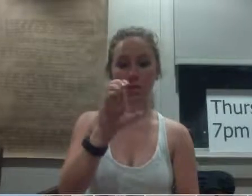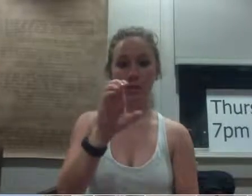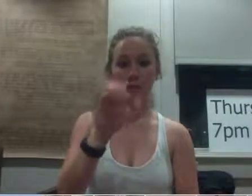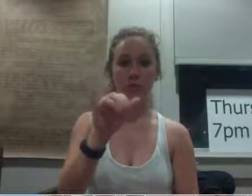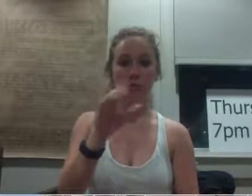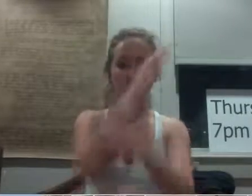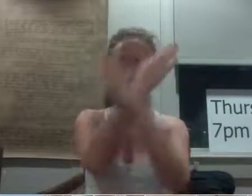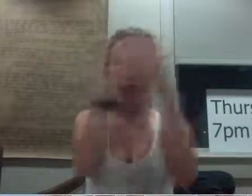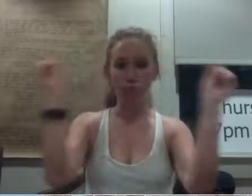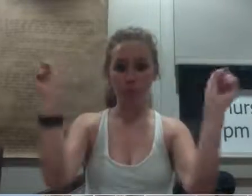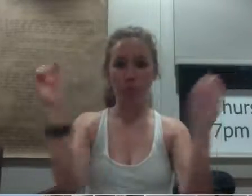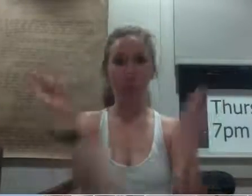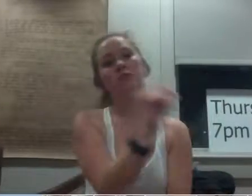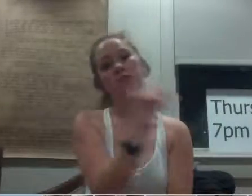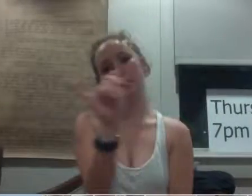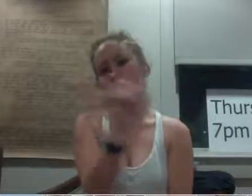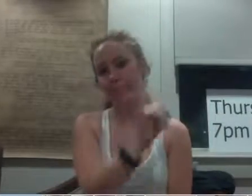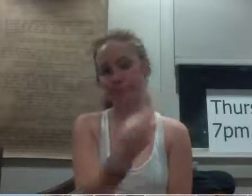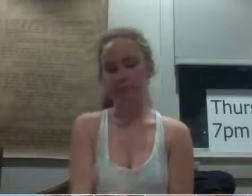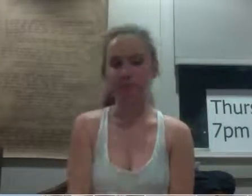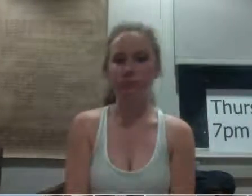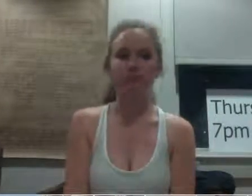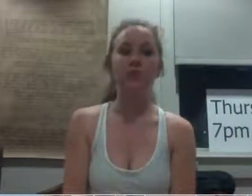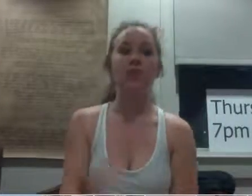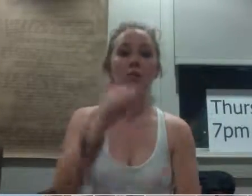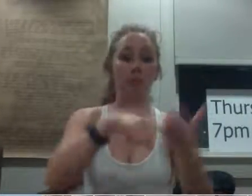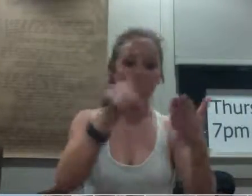which is called impeachment. It can also impeach the president too.